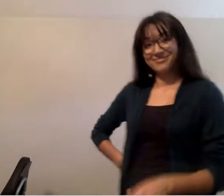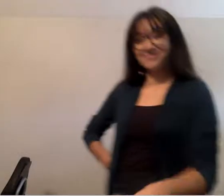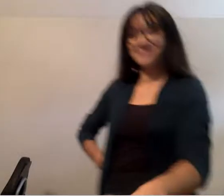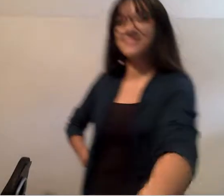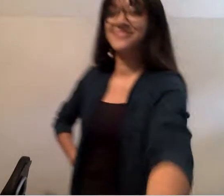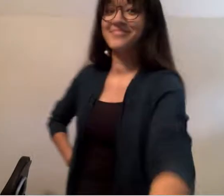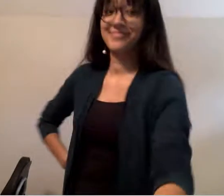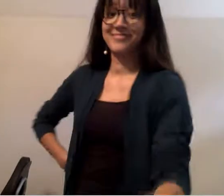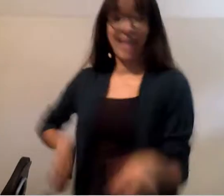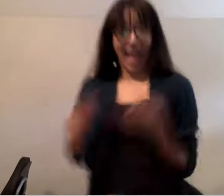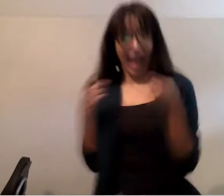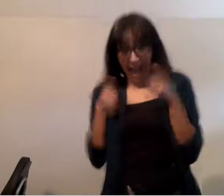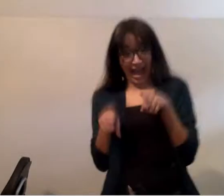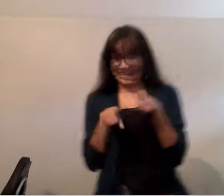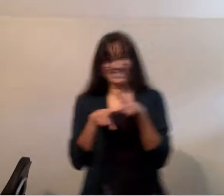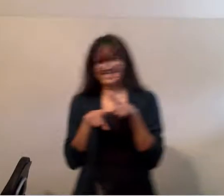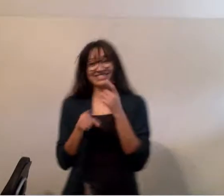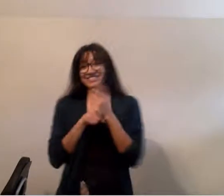That did not happen.